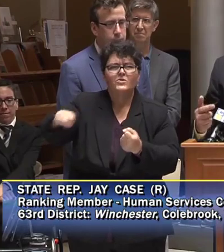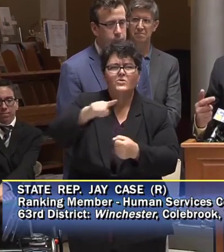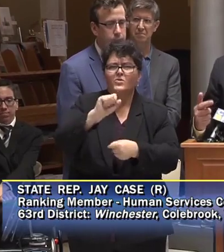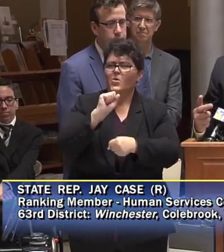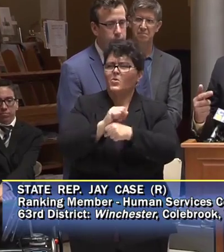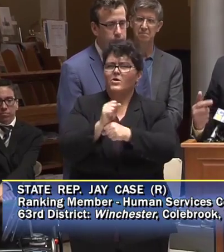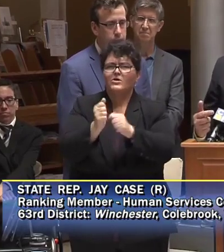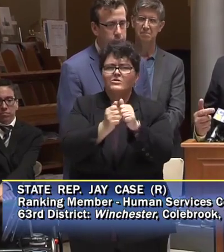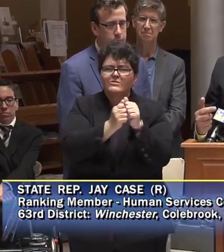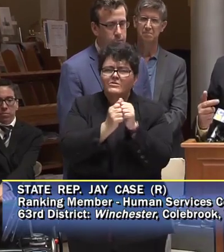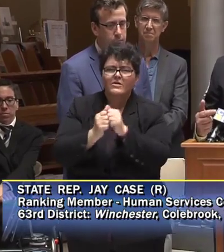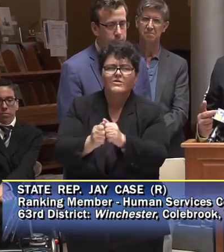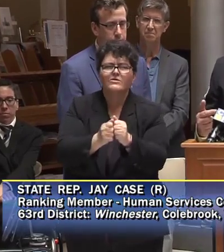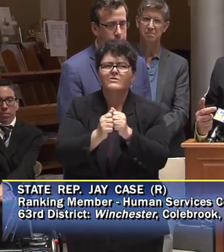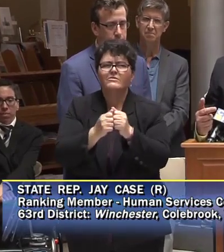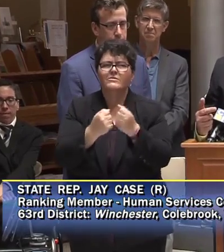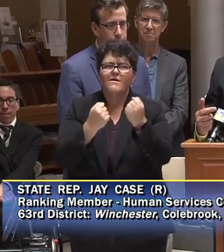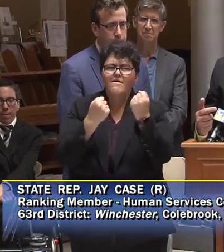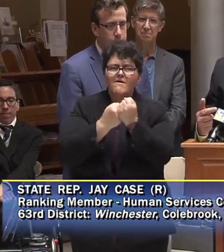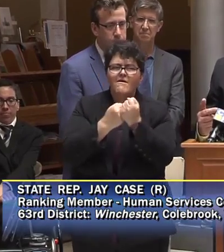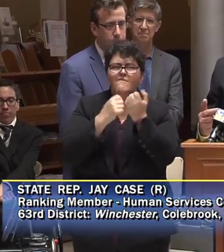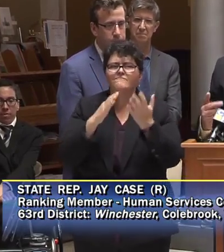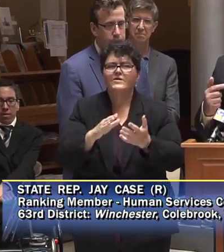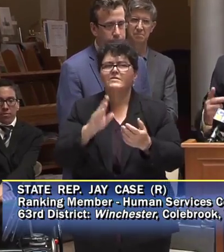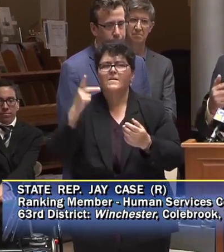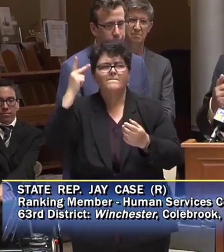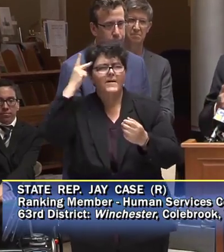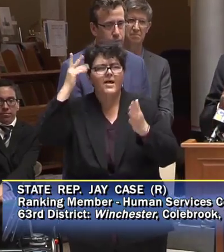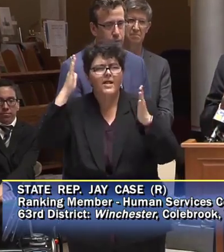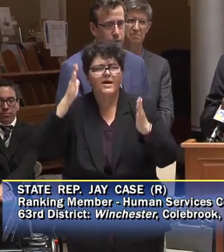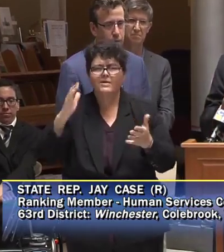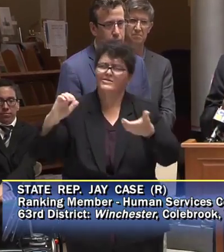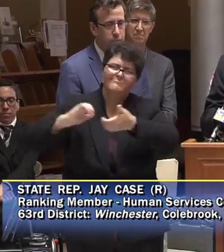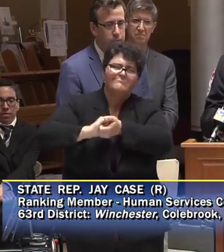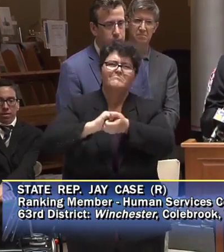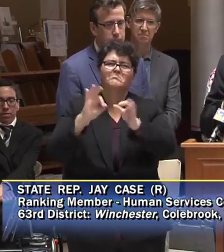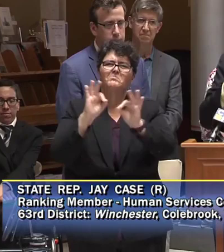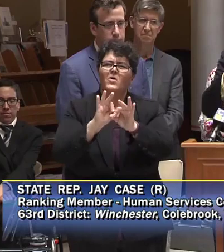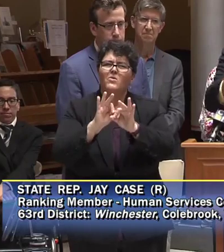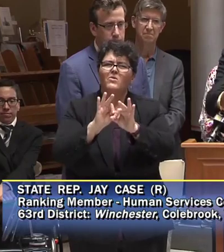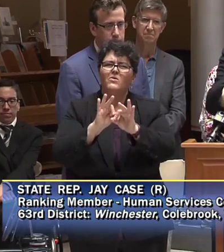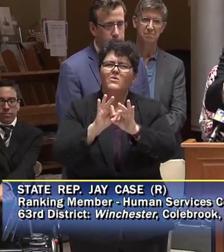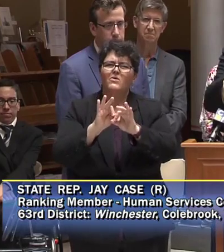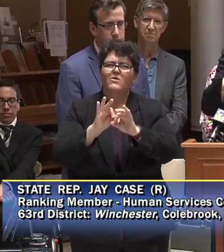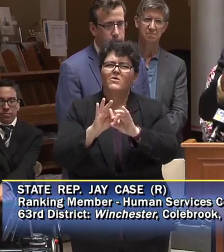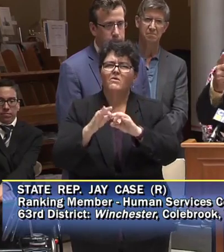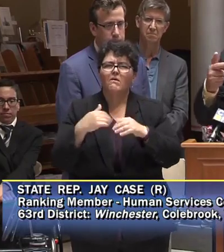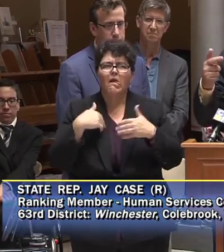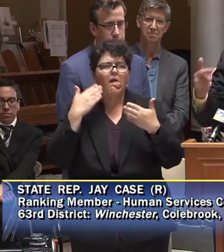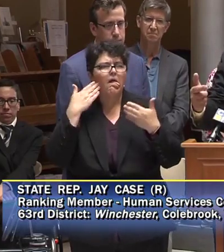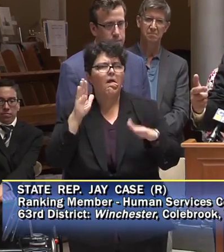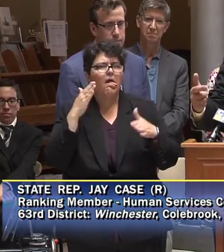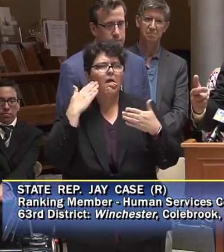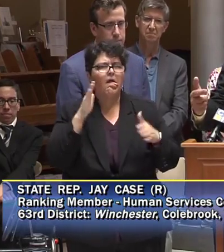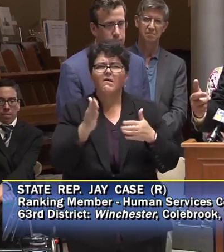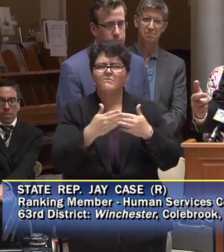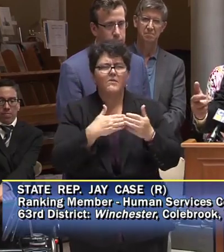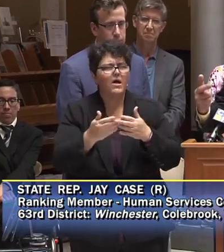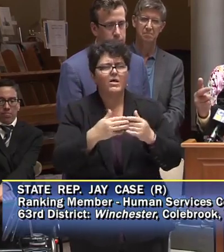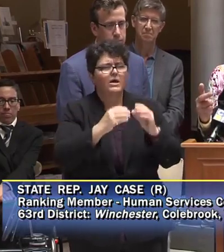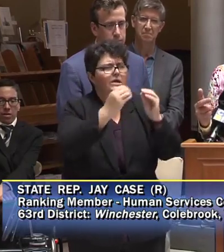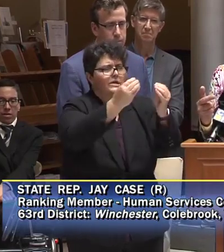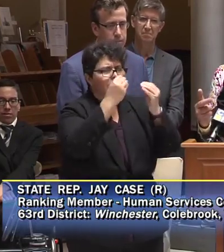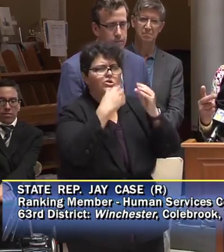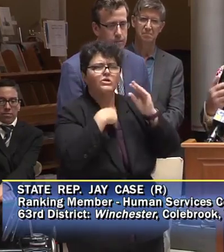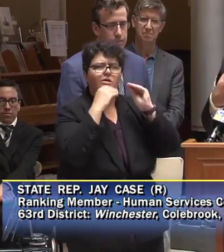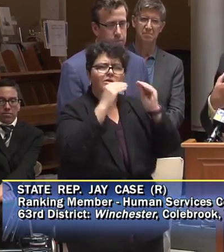how legislation works on a bipartisan basis. We don't know unless we understand and hear the issues from you.